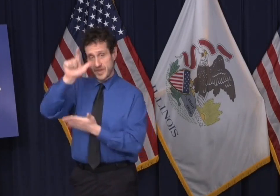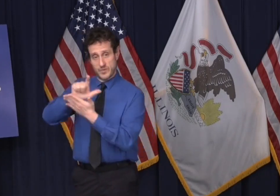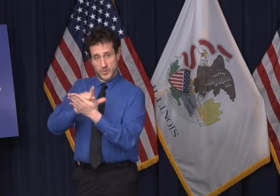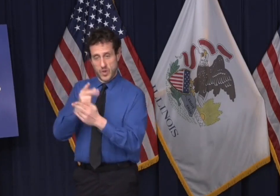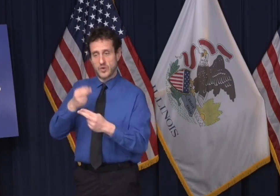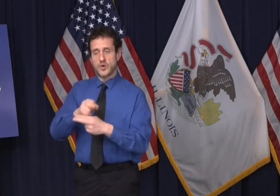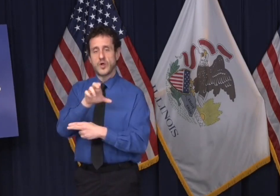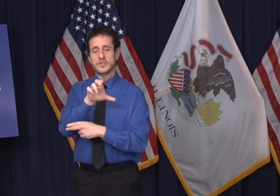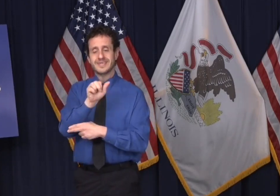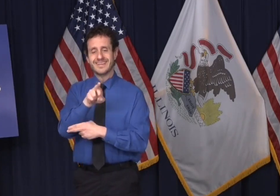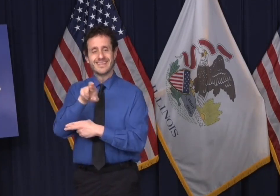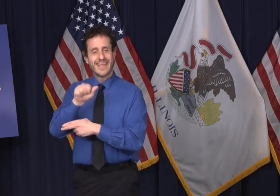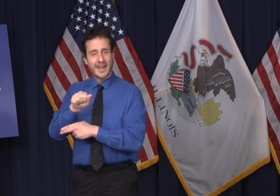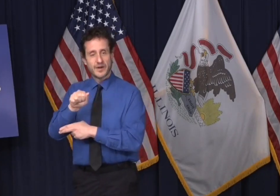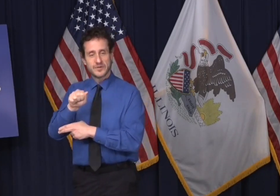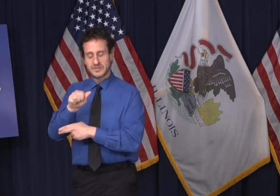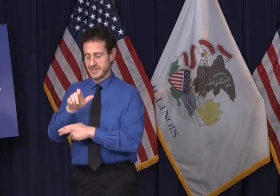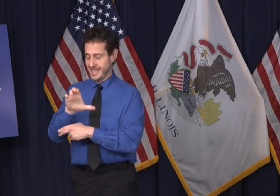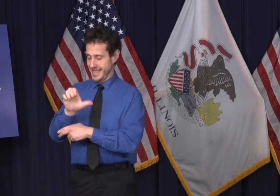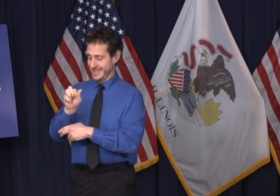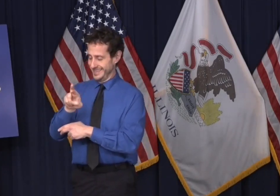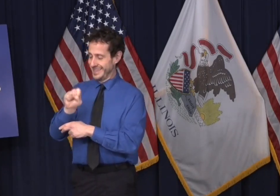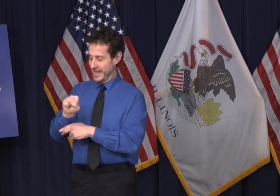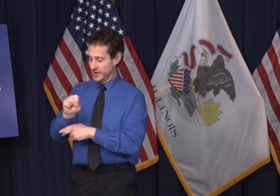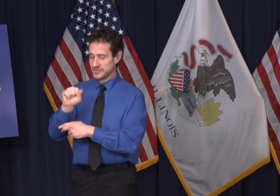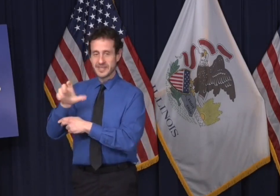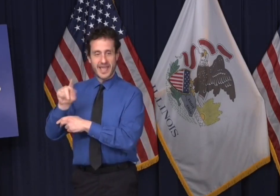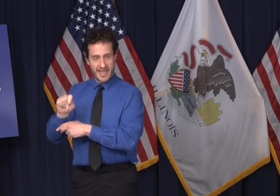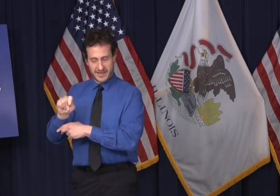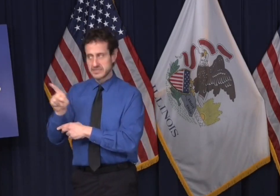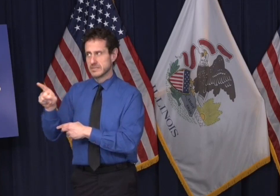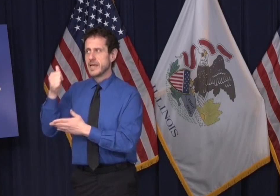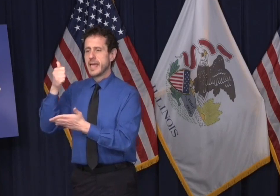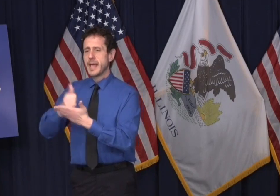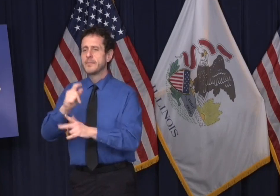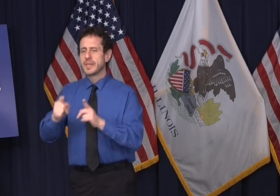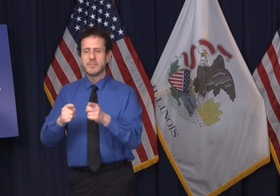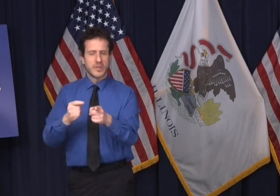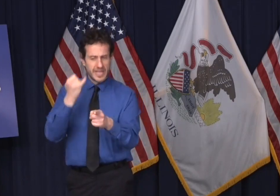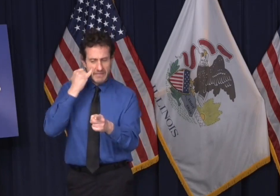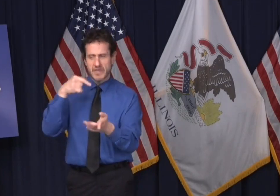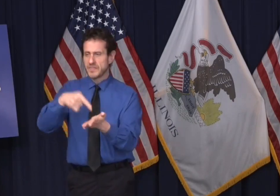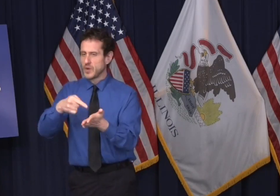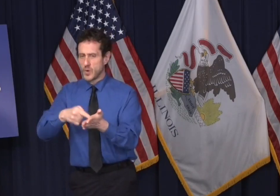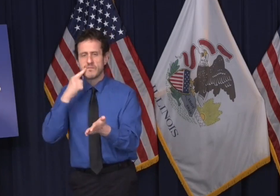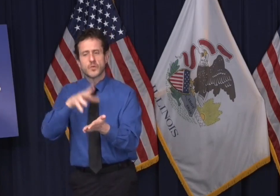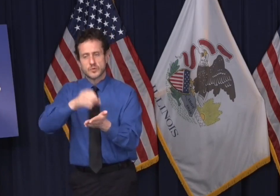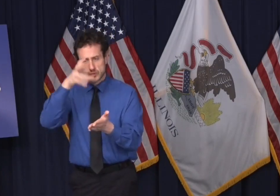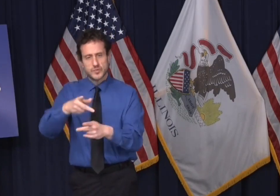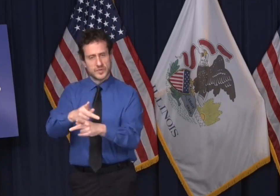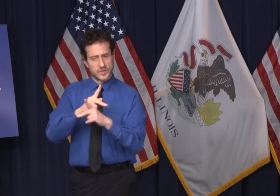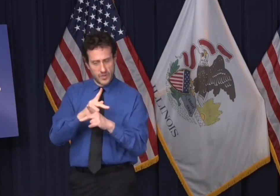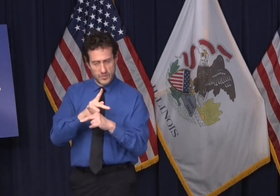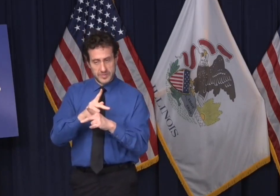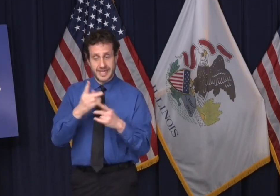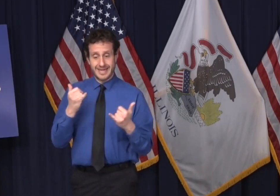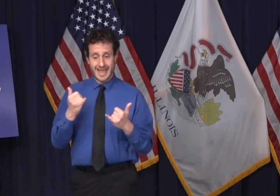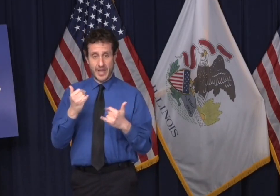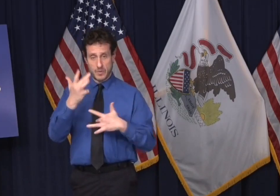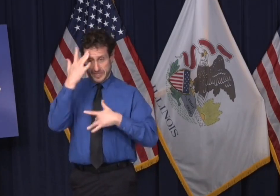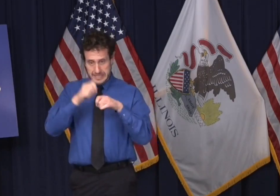provided much-needed relief for those with federal student loans who are struggling as a result of the COVID-19